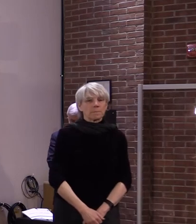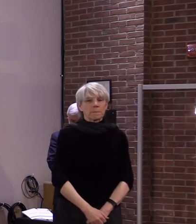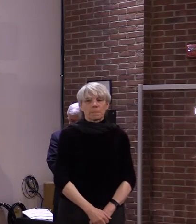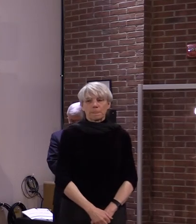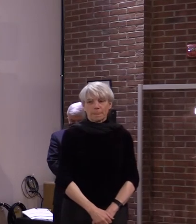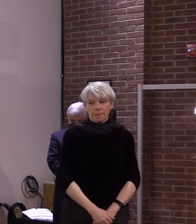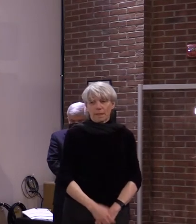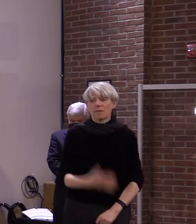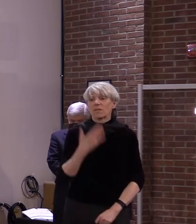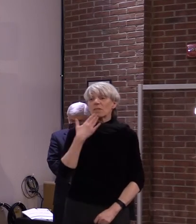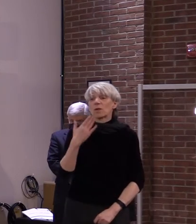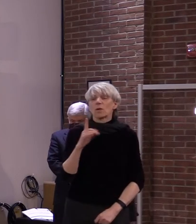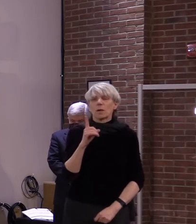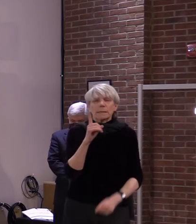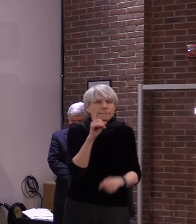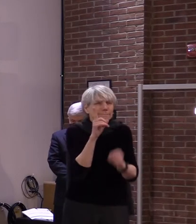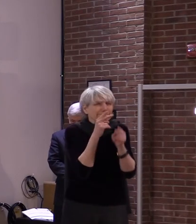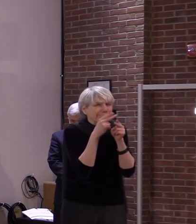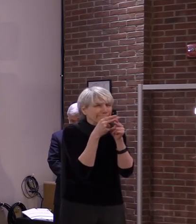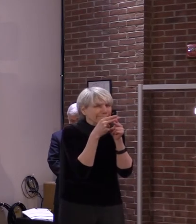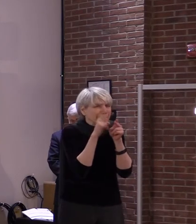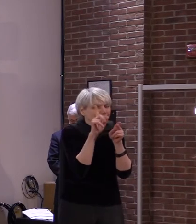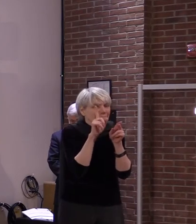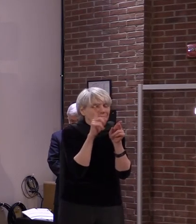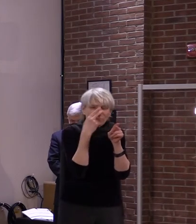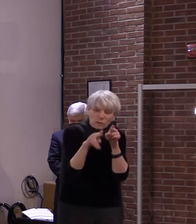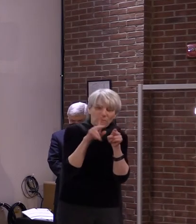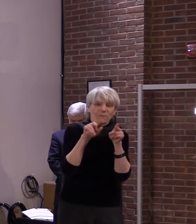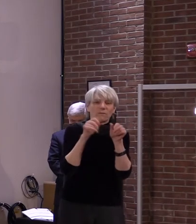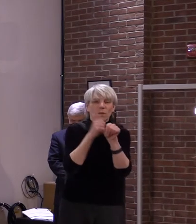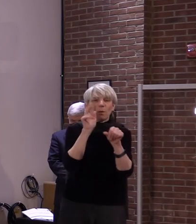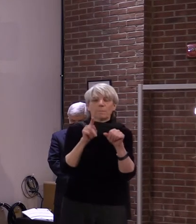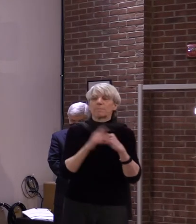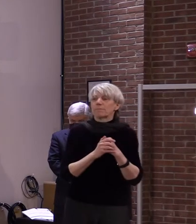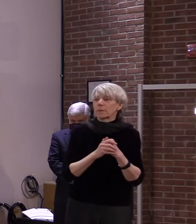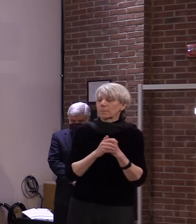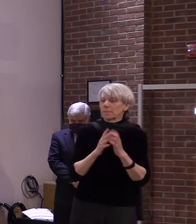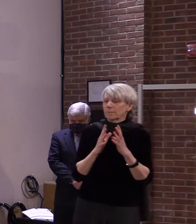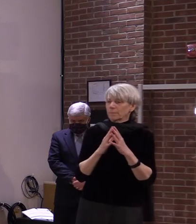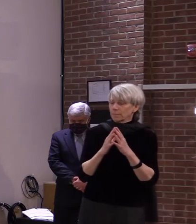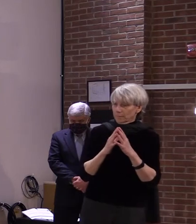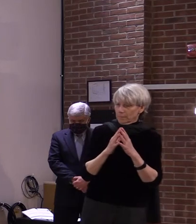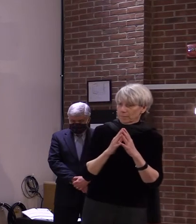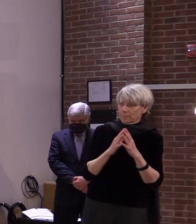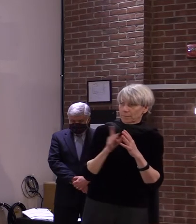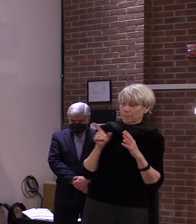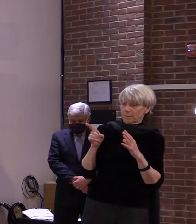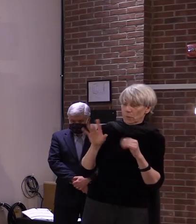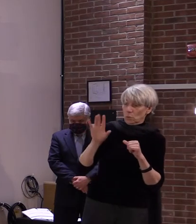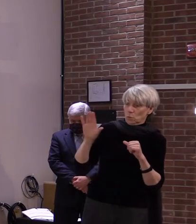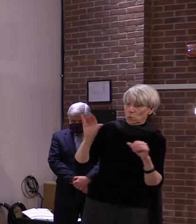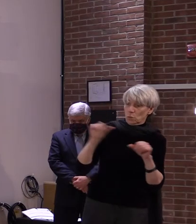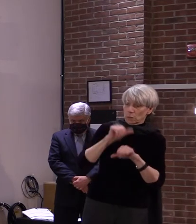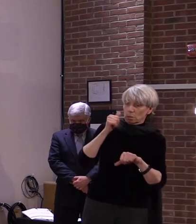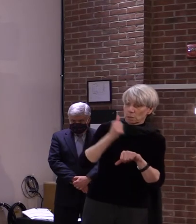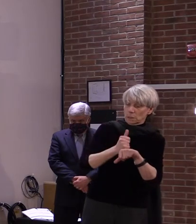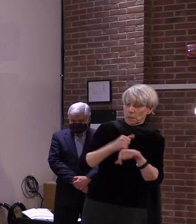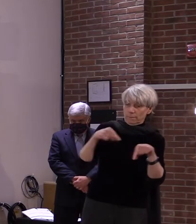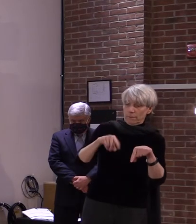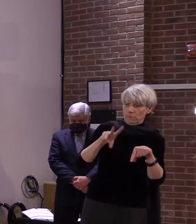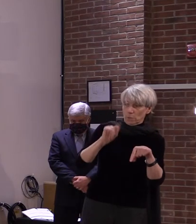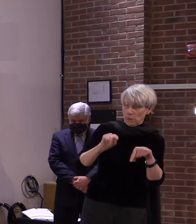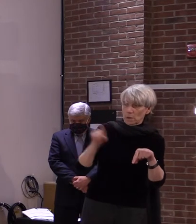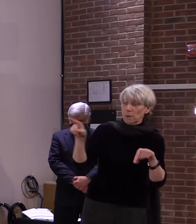thank you very much for that just one tiny follow up do we is your system that you've set up in the state of vermont with you are you ready to